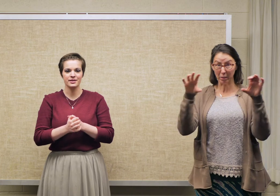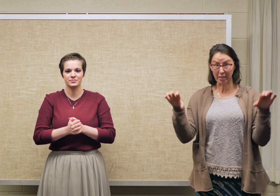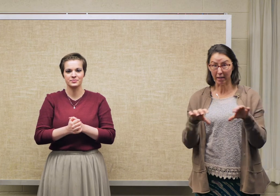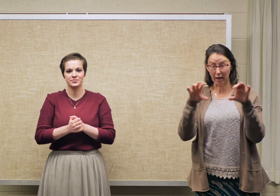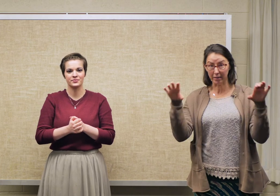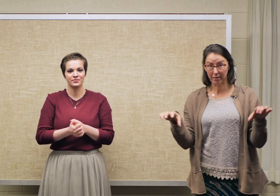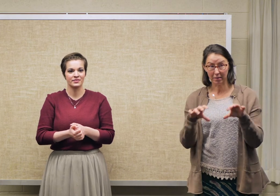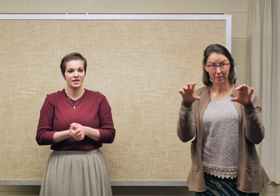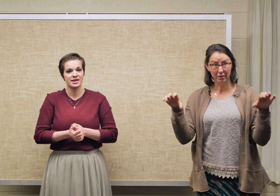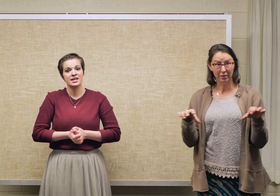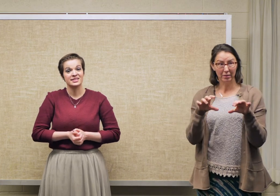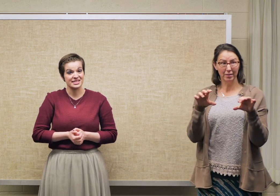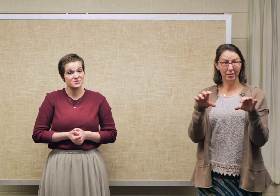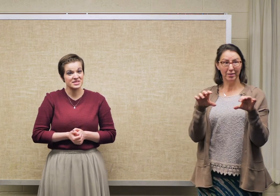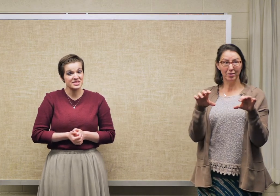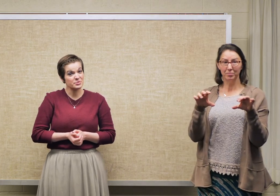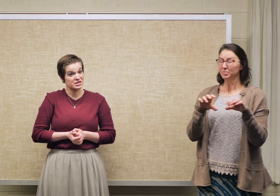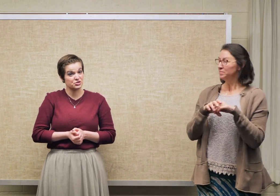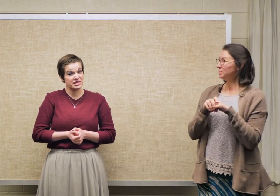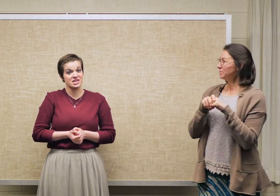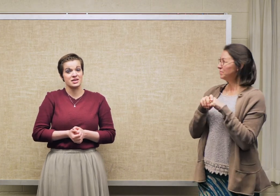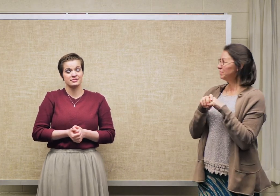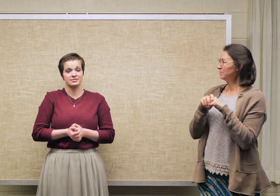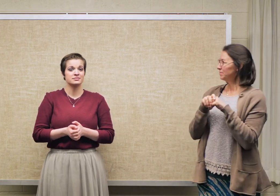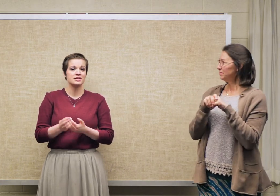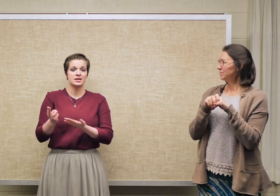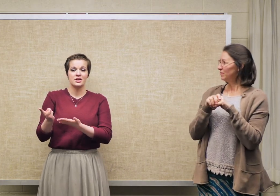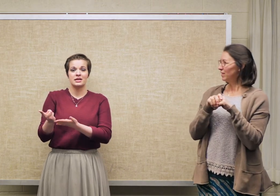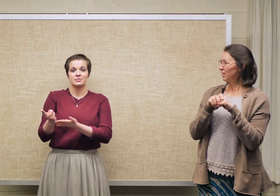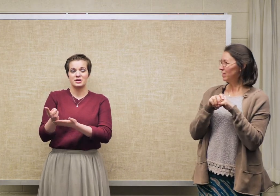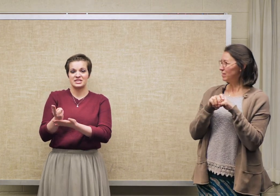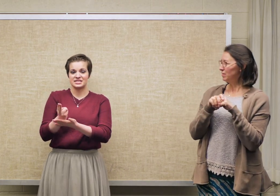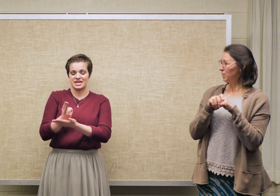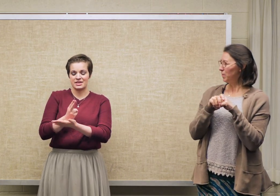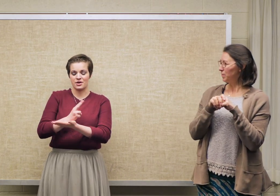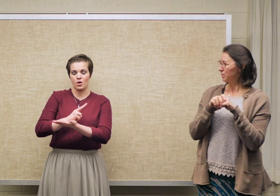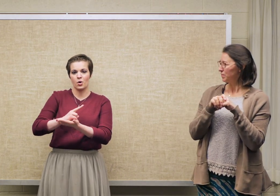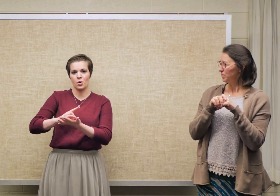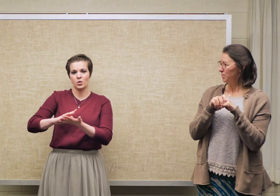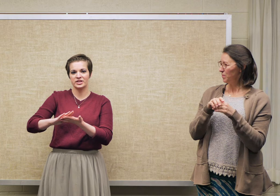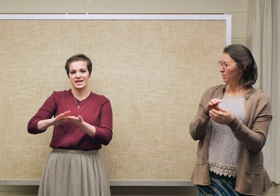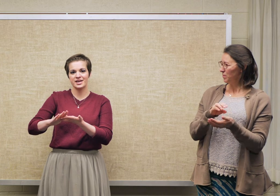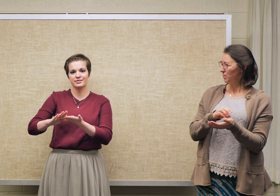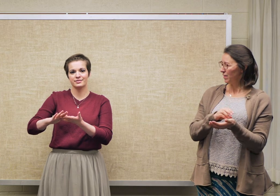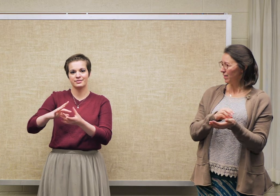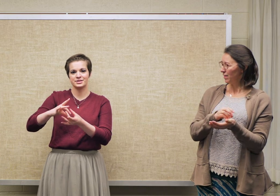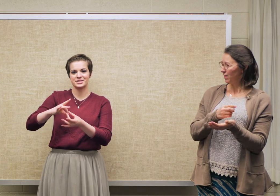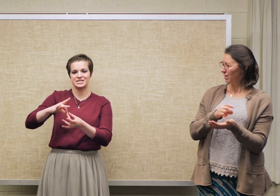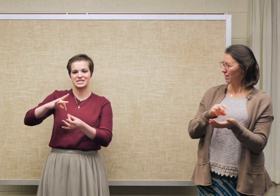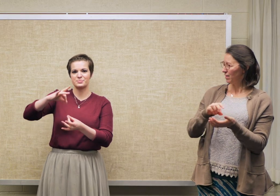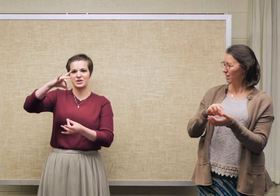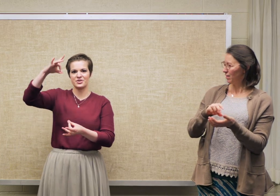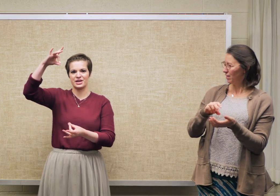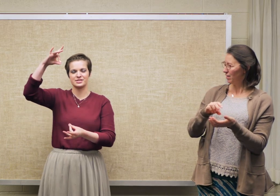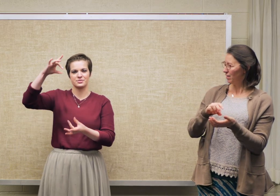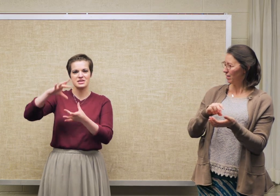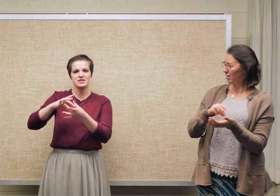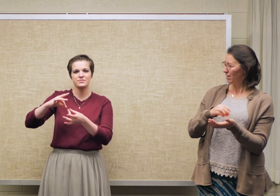busy, guys. Next one's a little bit tricky. We're going to say the Holy Spirit. So think of like